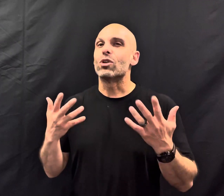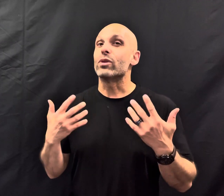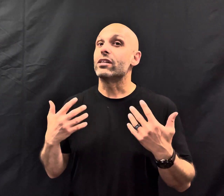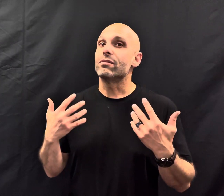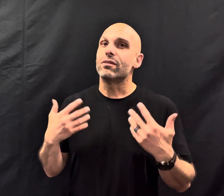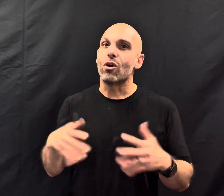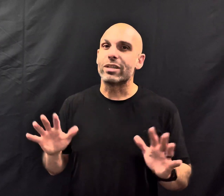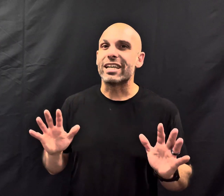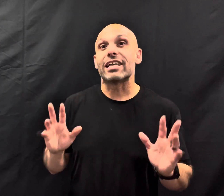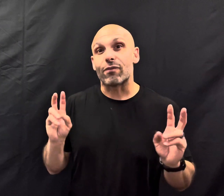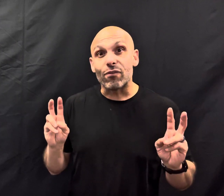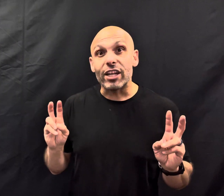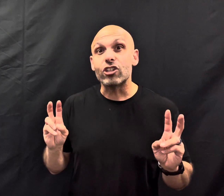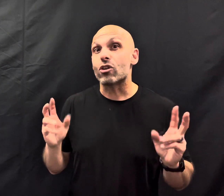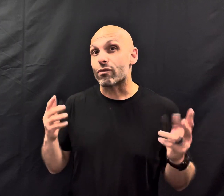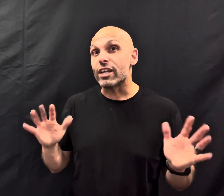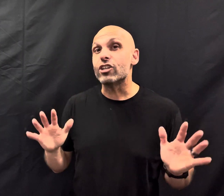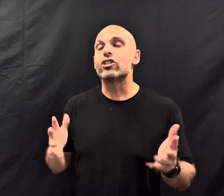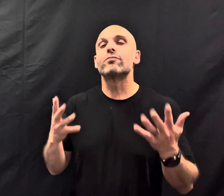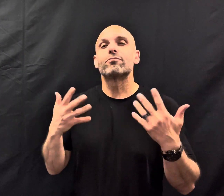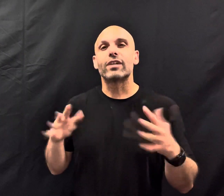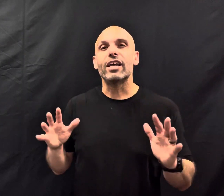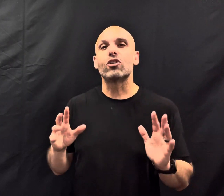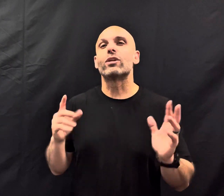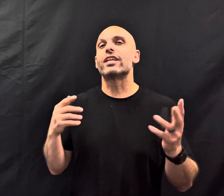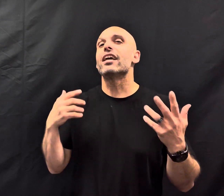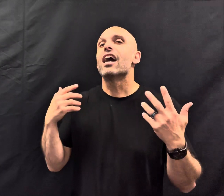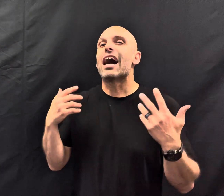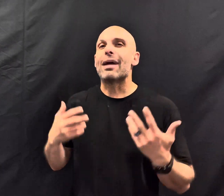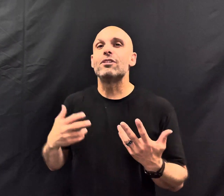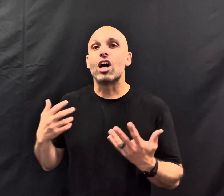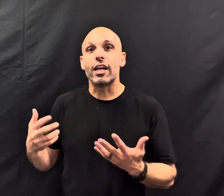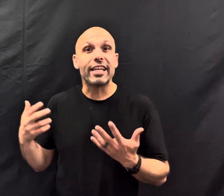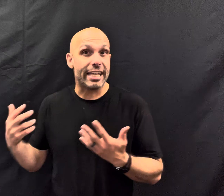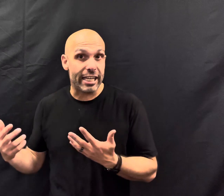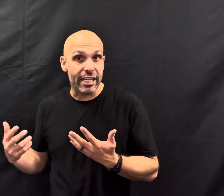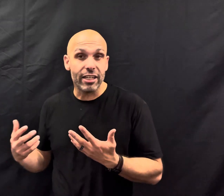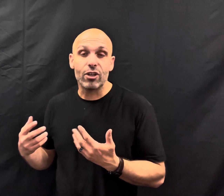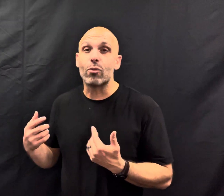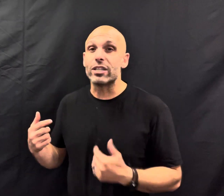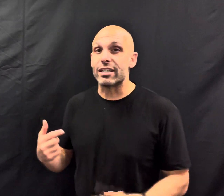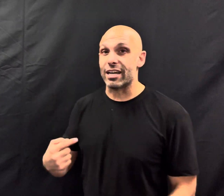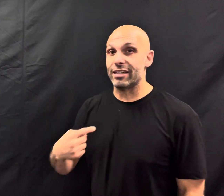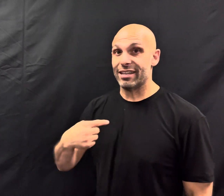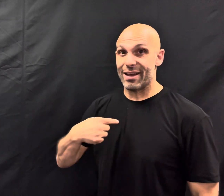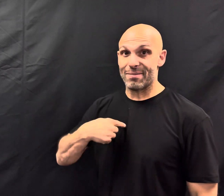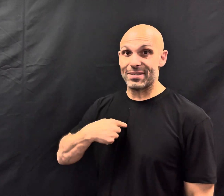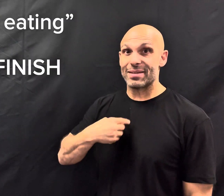we always say is like finish or finished. Okay, so we're gonna say, I'm done eating, we sign.